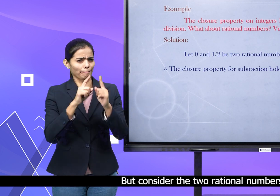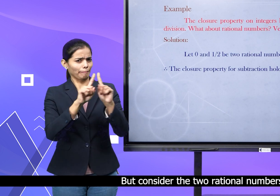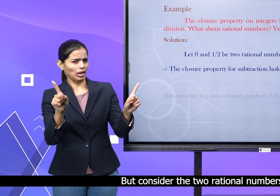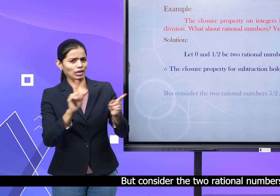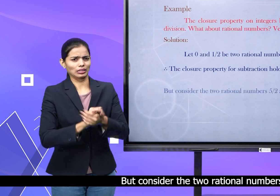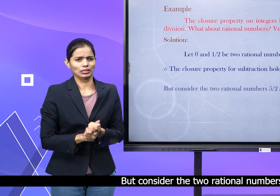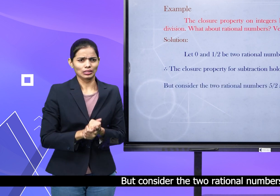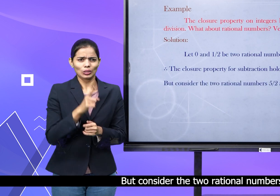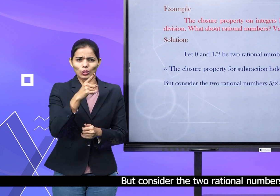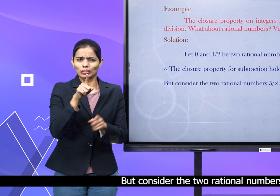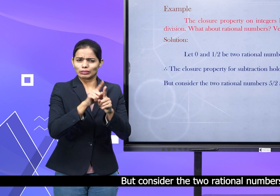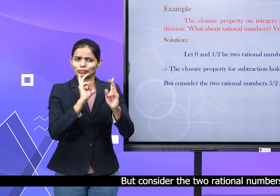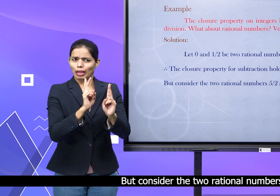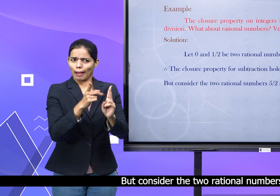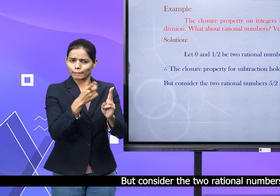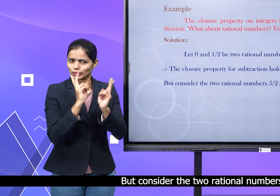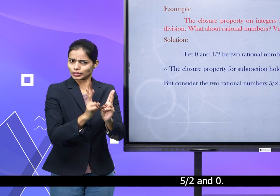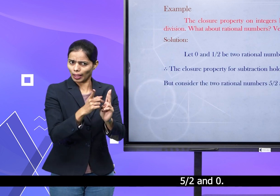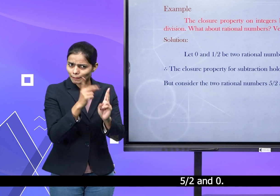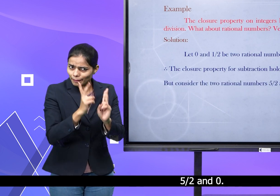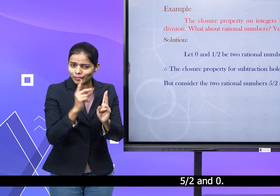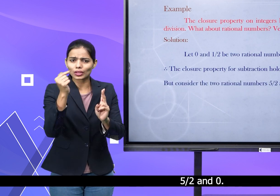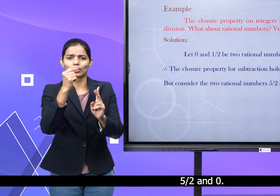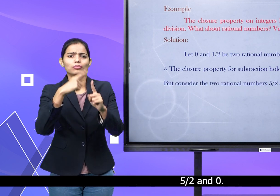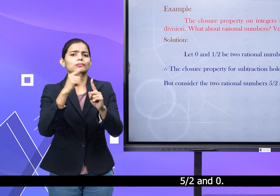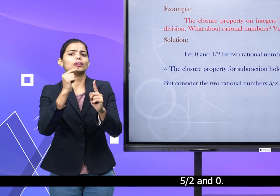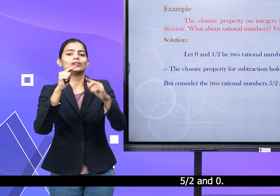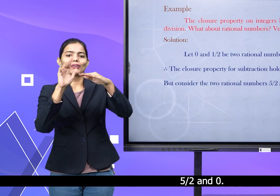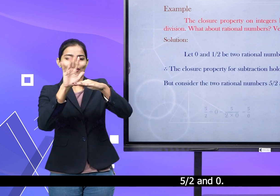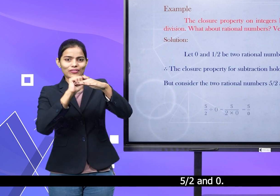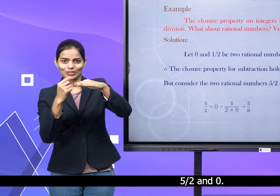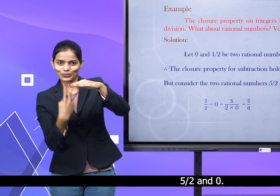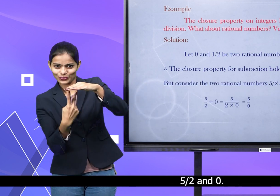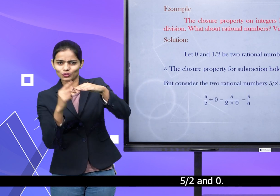But consider the two rational numbers 5 by 2 and 0.